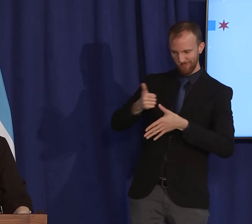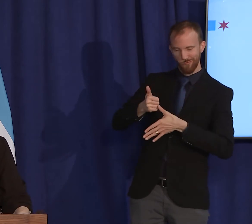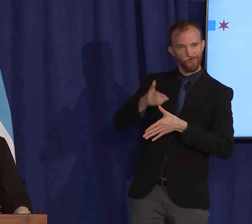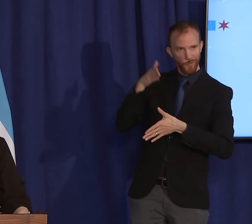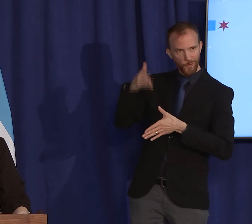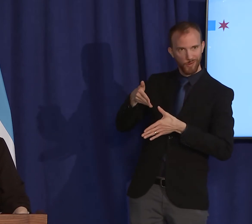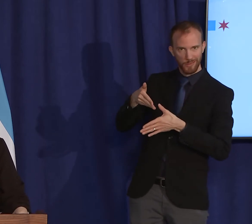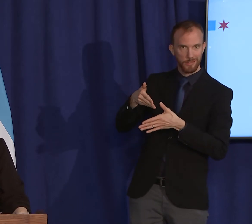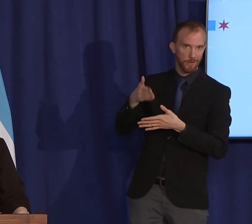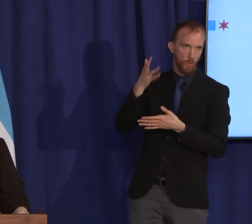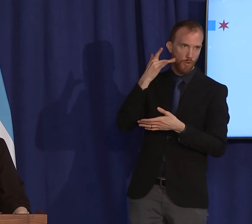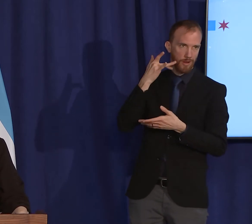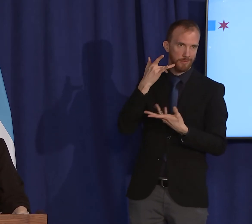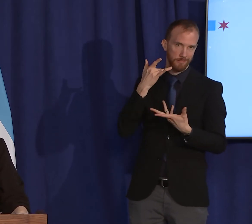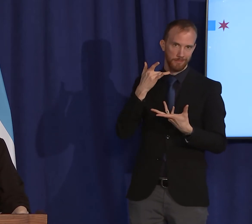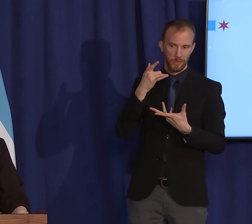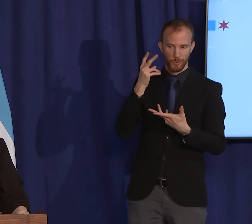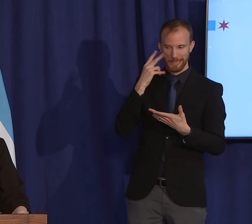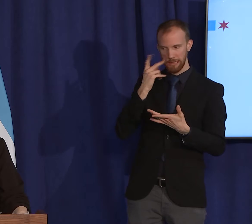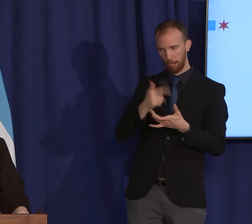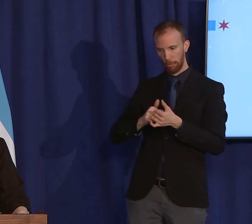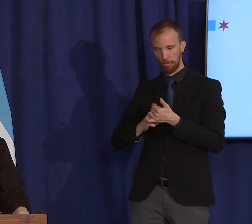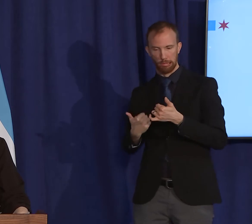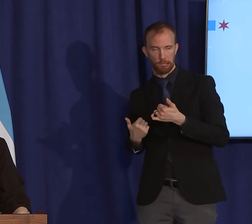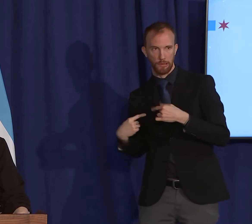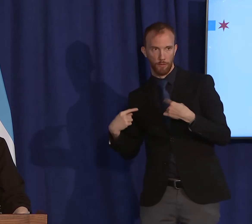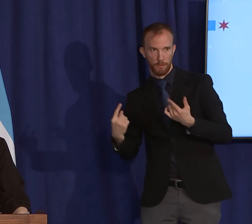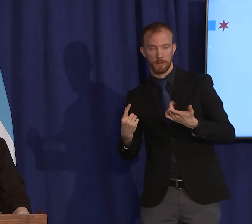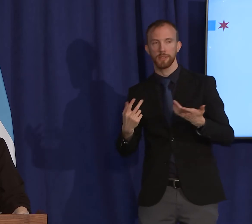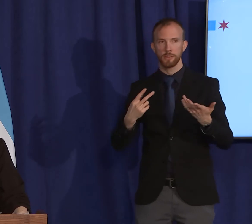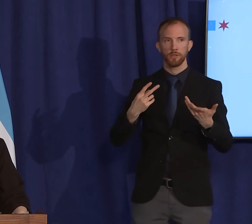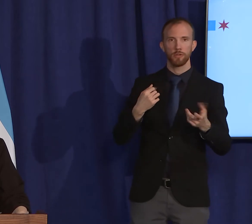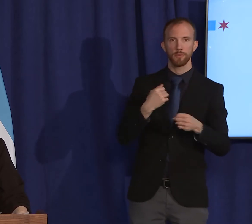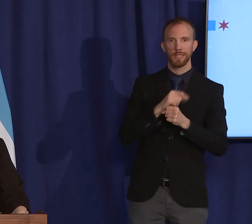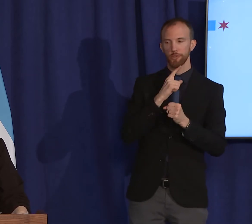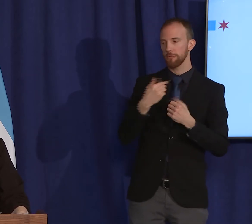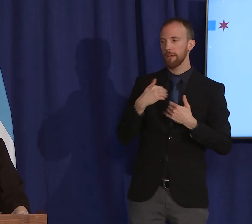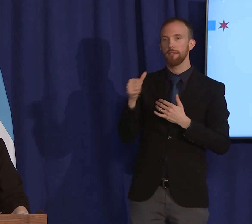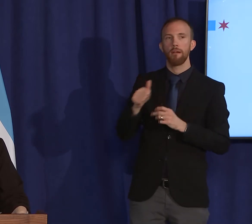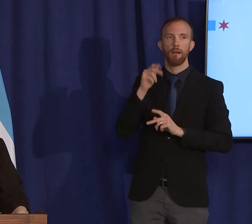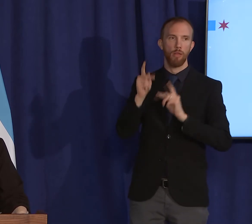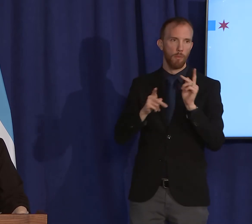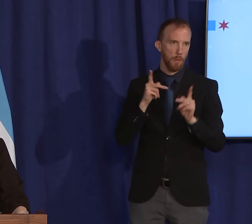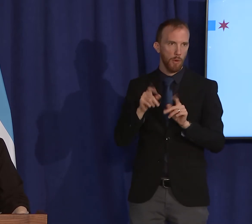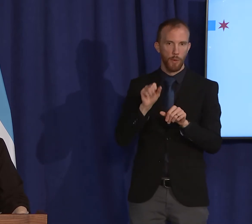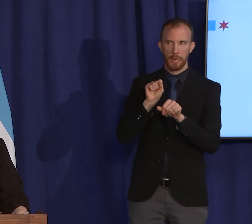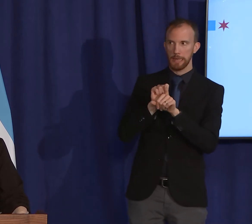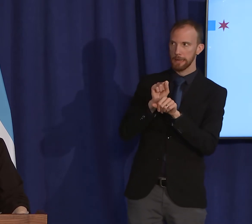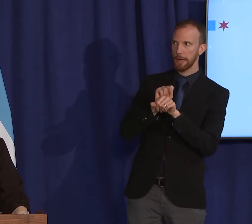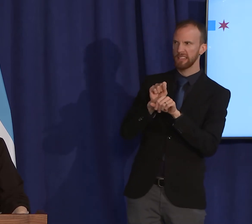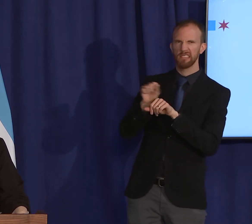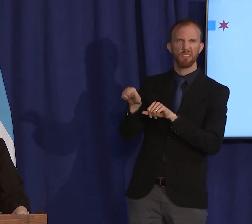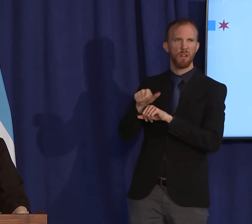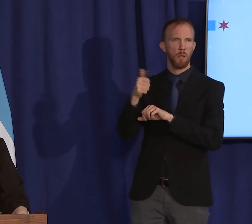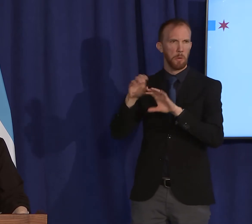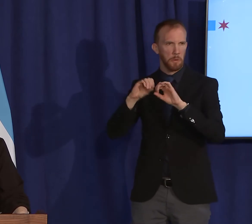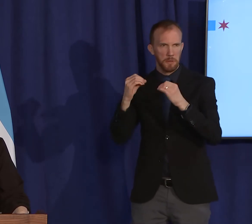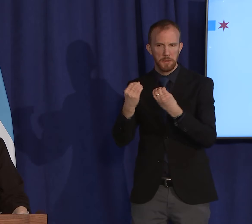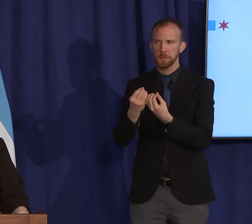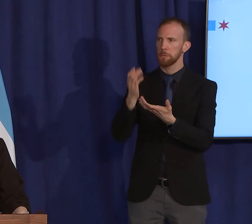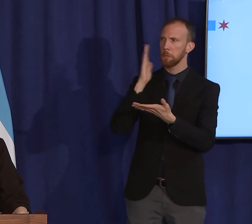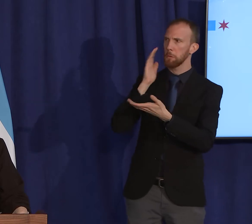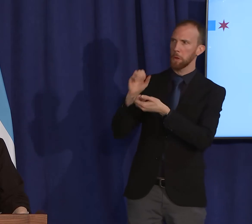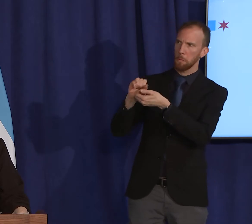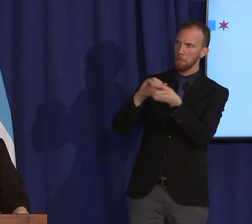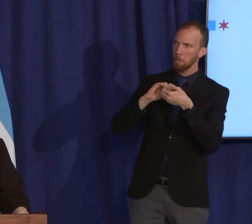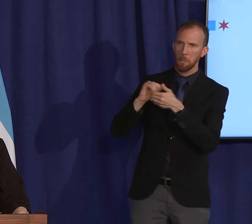providers who are really willing to help cover some of that, and we're planning in a way that will continue